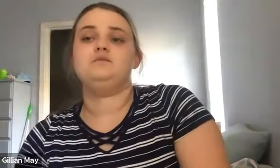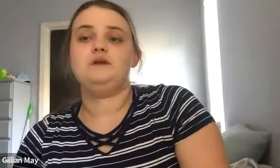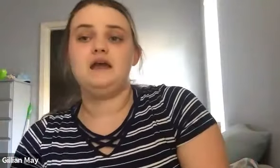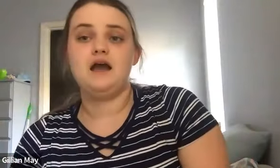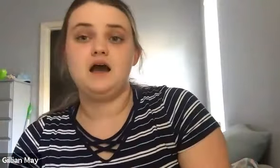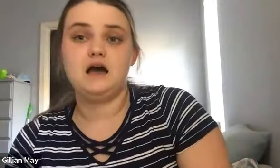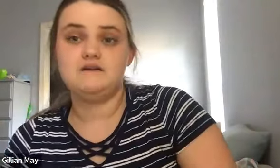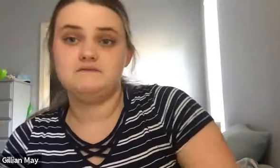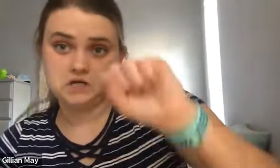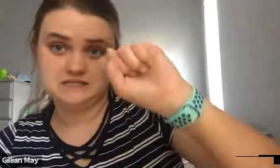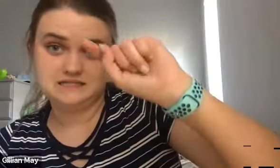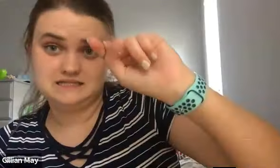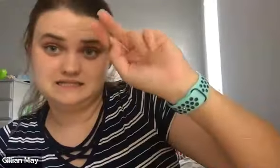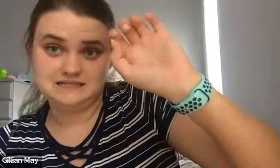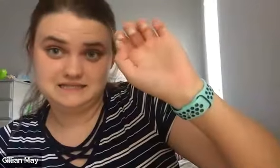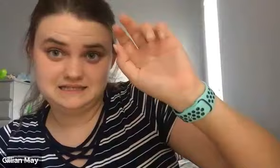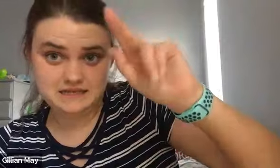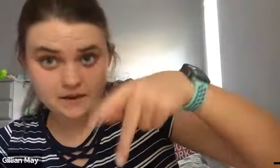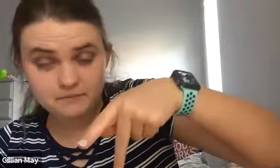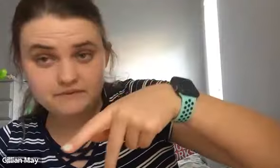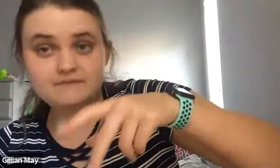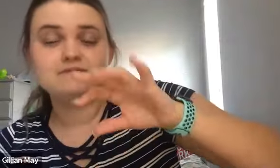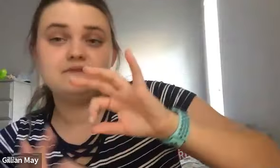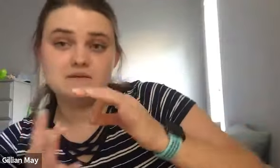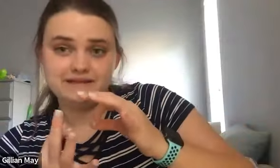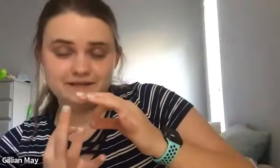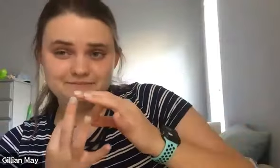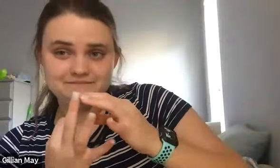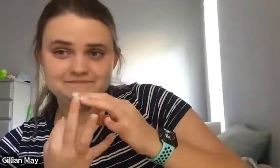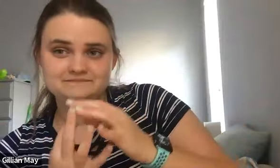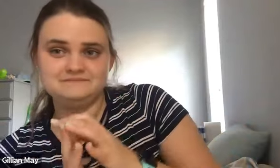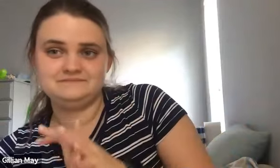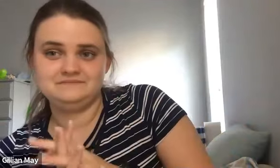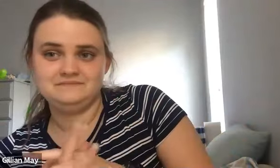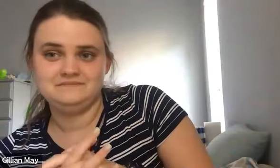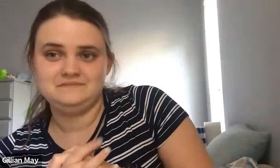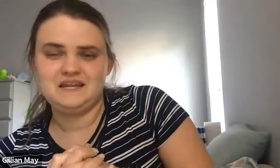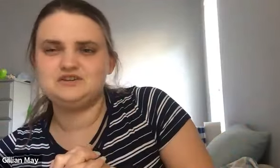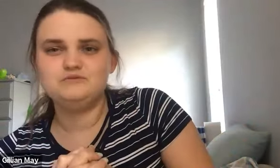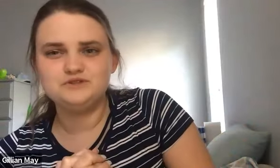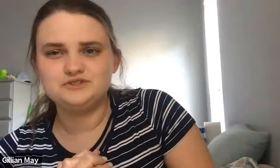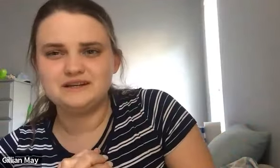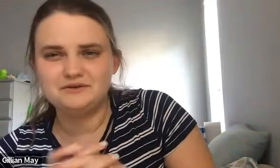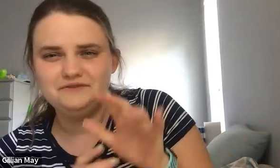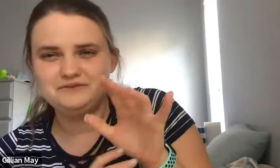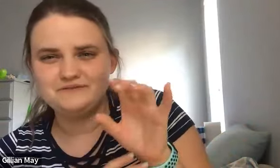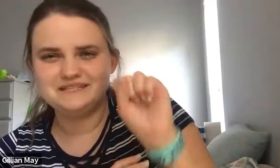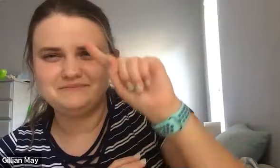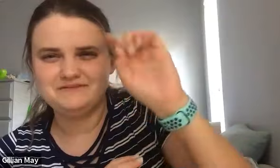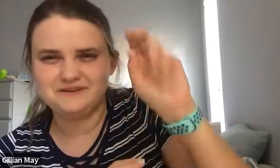Then we have our step family. And don't feel nervous seeing me finger